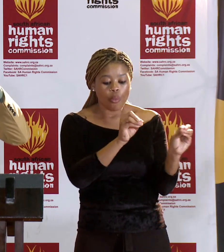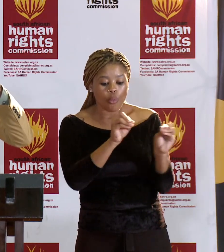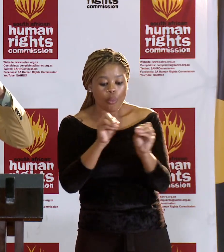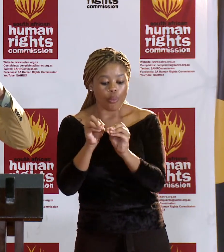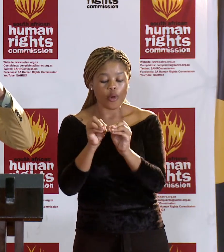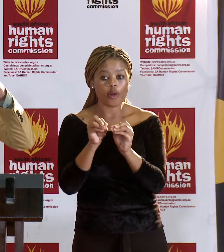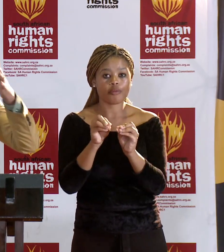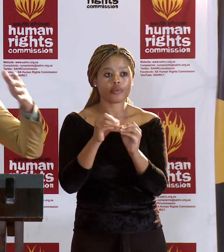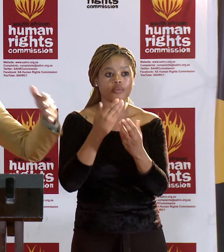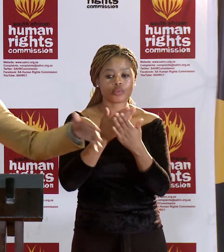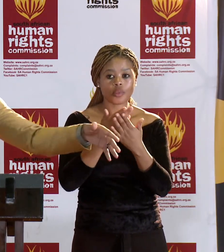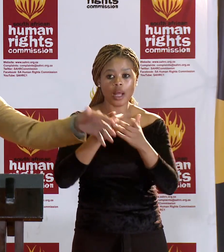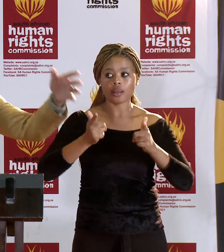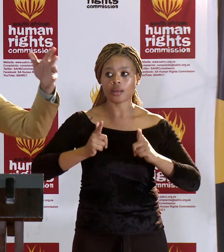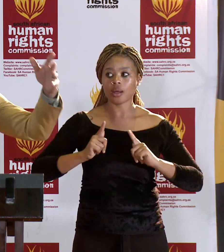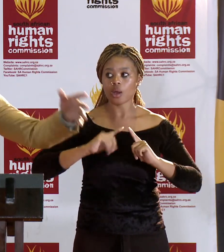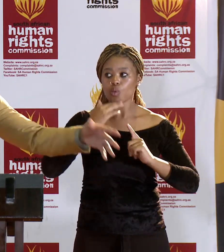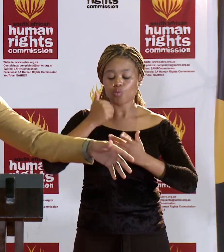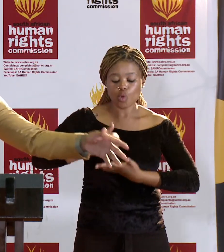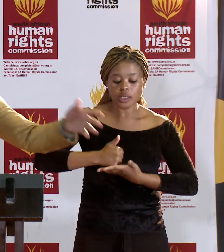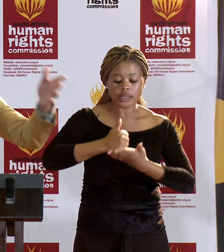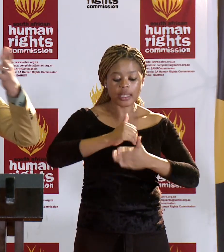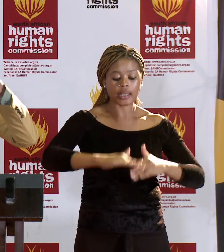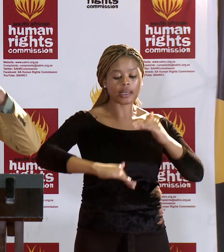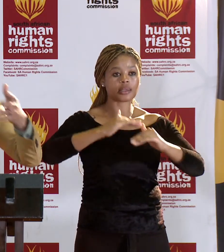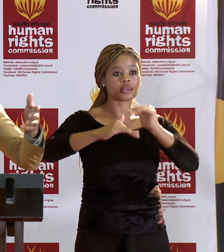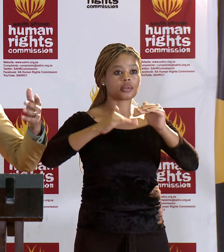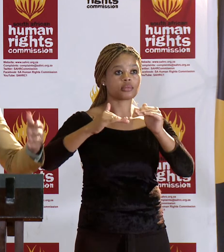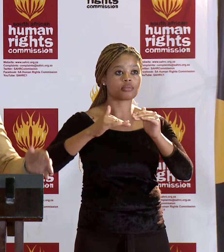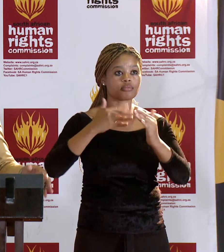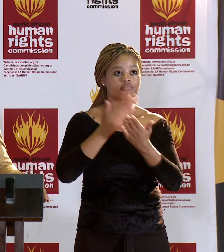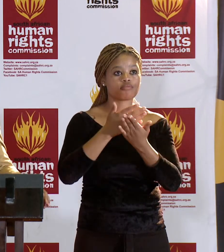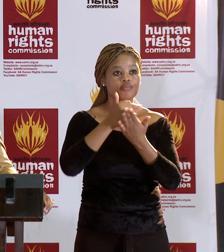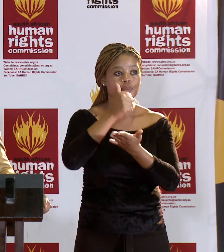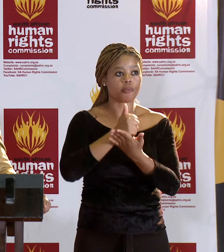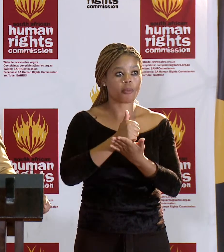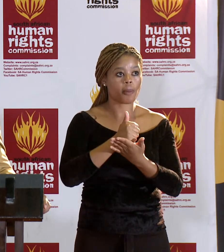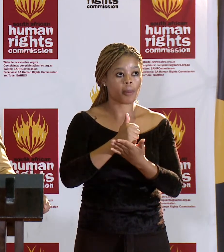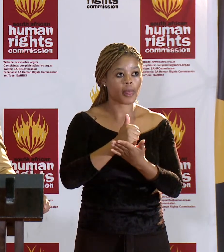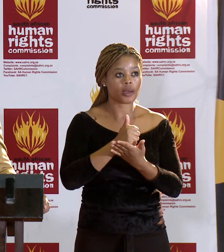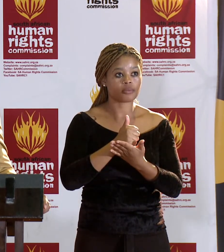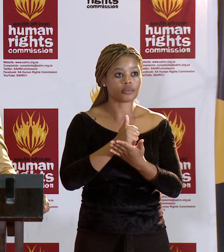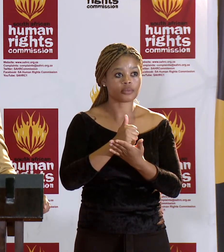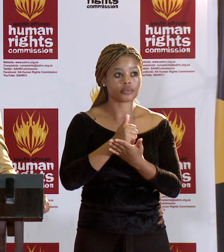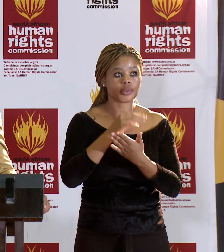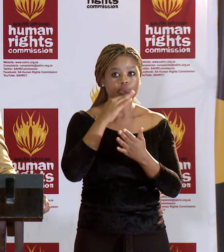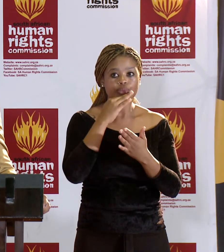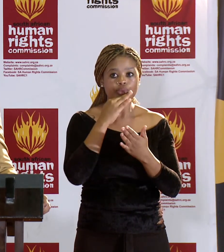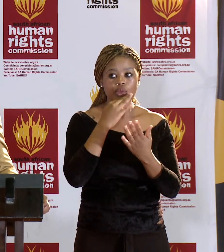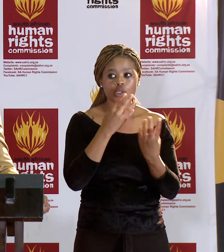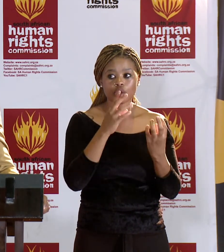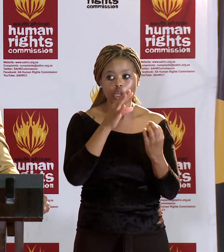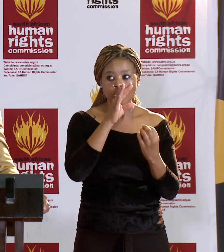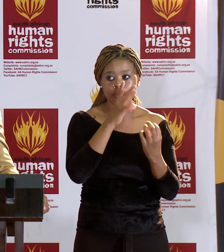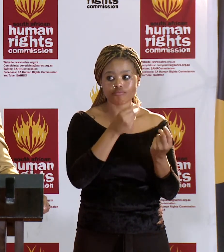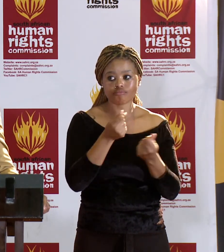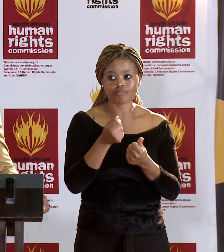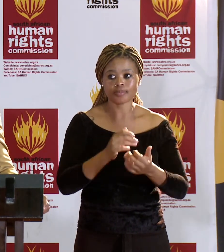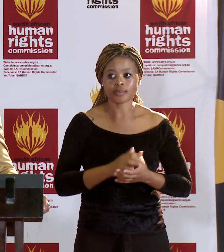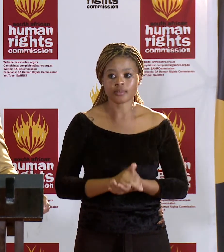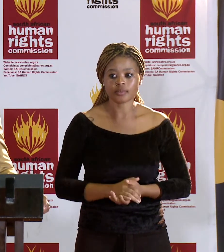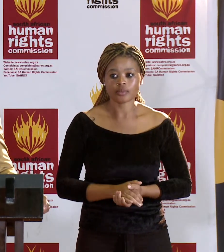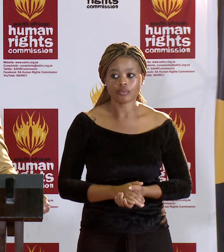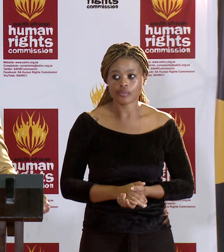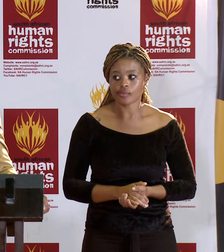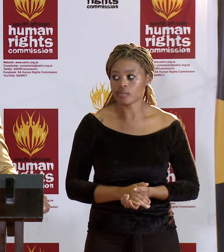like this so we can allow those that are sitting on the stairs to also have a seat. Can we just do that for 2 seconds?